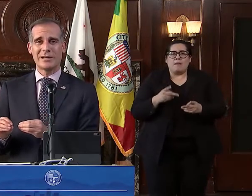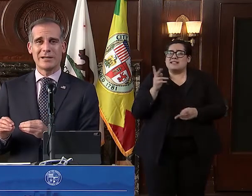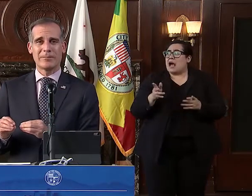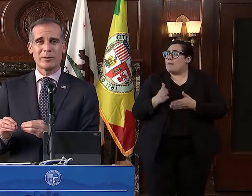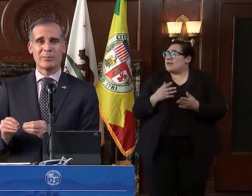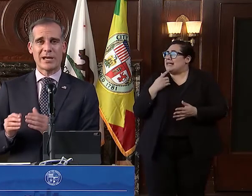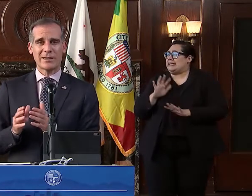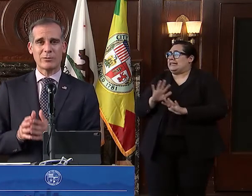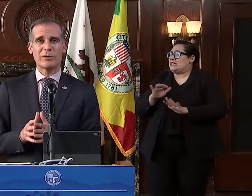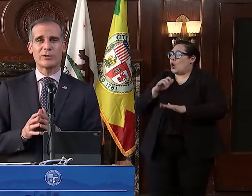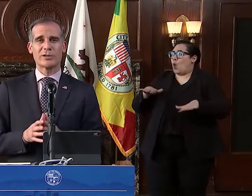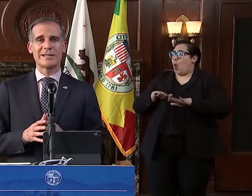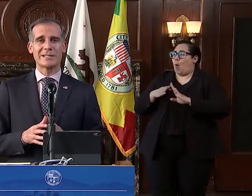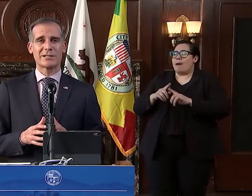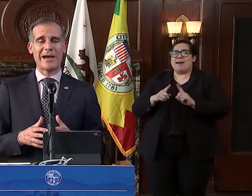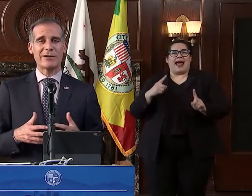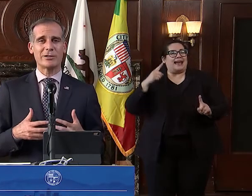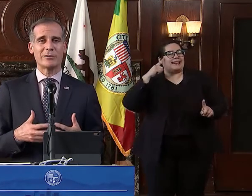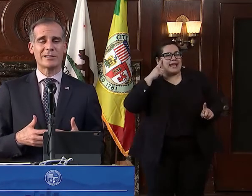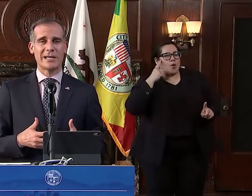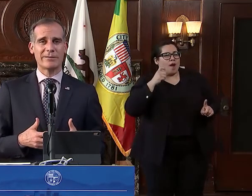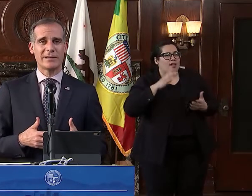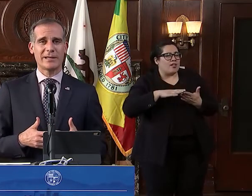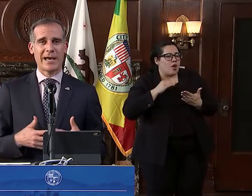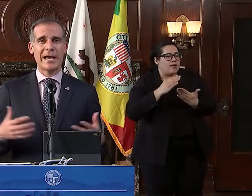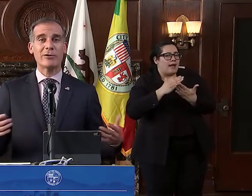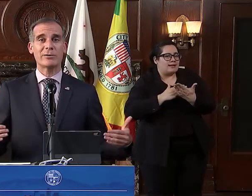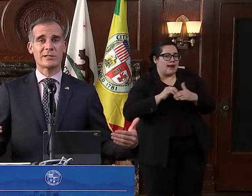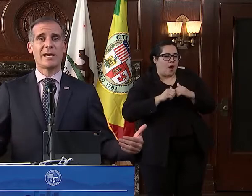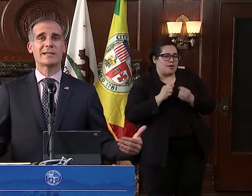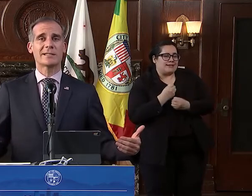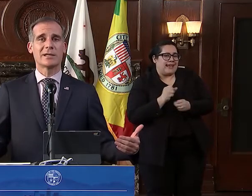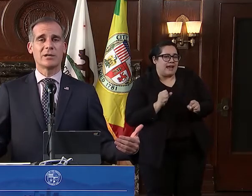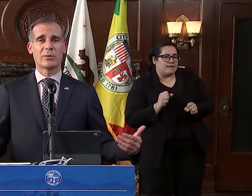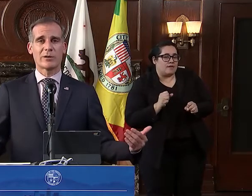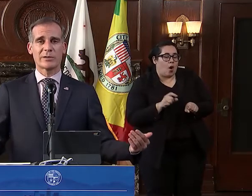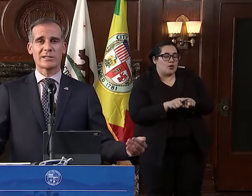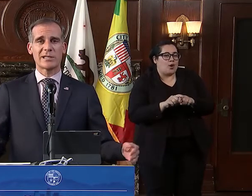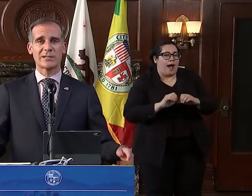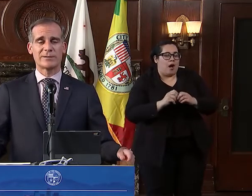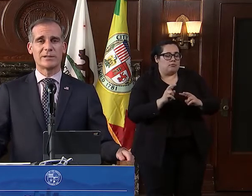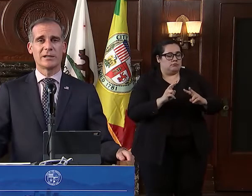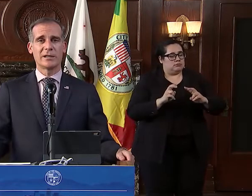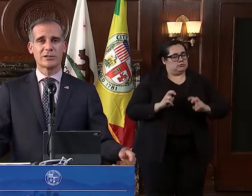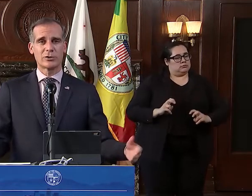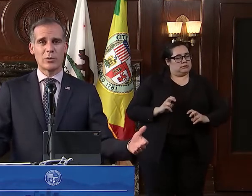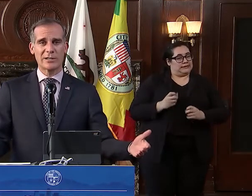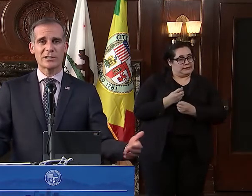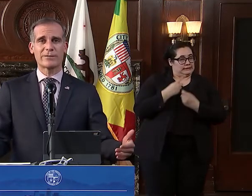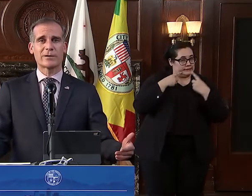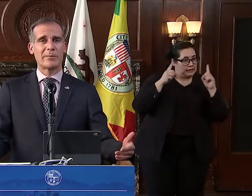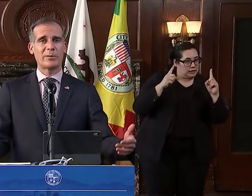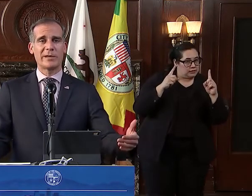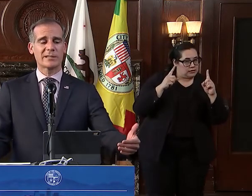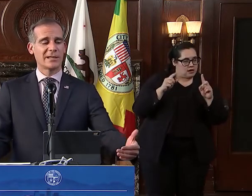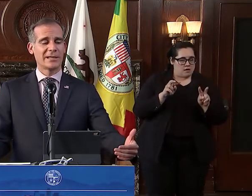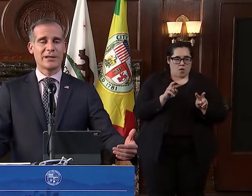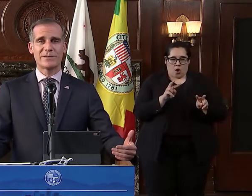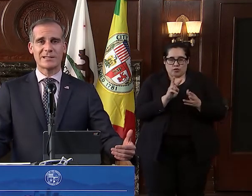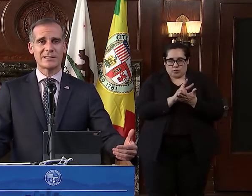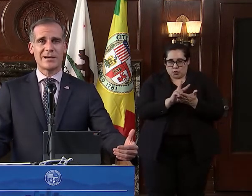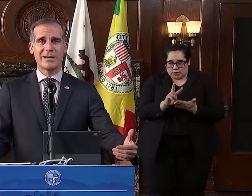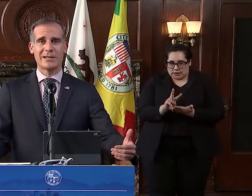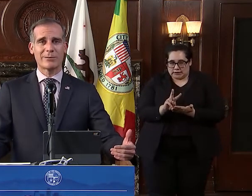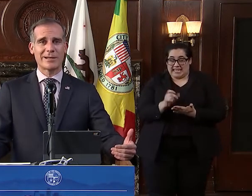open. But I think we've learned the lessons of how to do it safely and how to assess whether we're successful. So to watch this for a couple weeks,